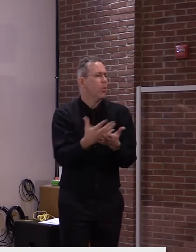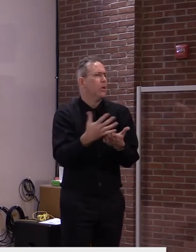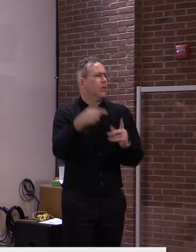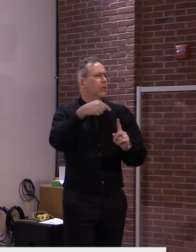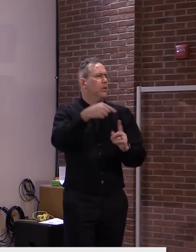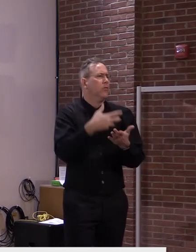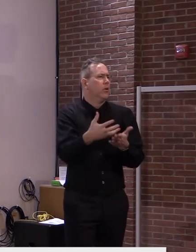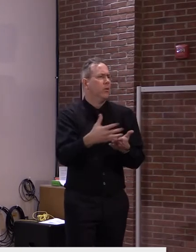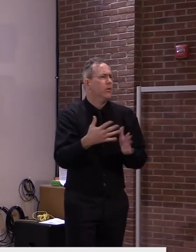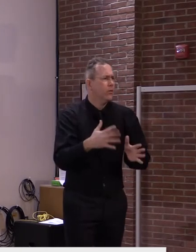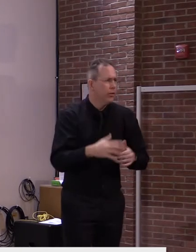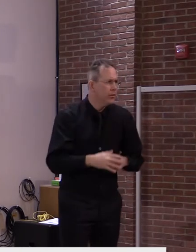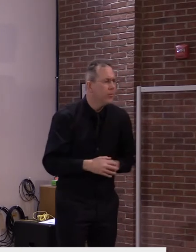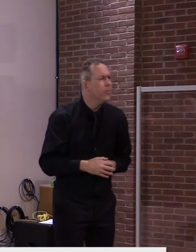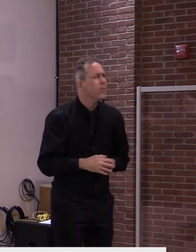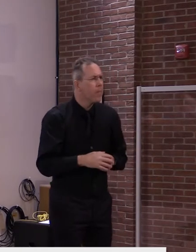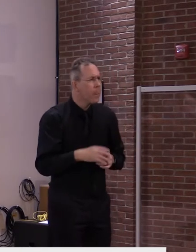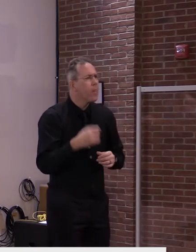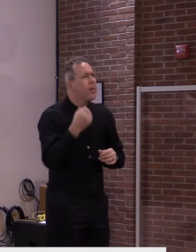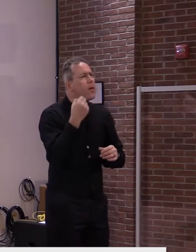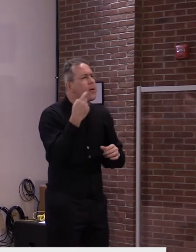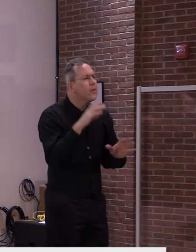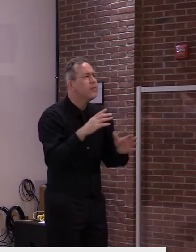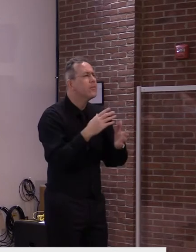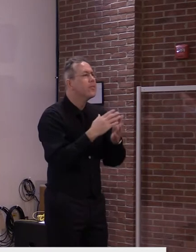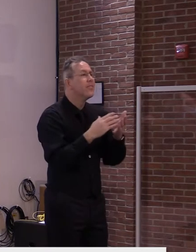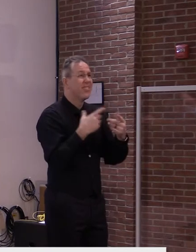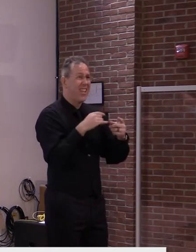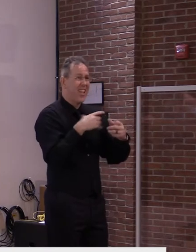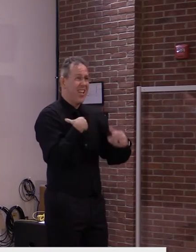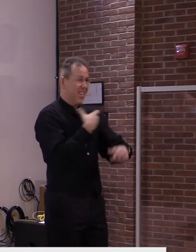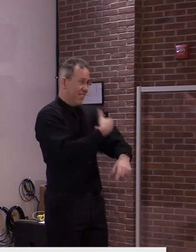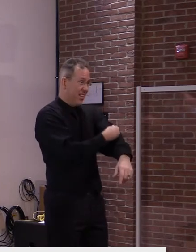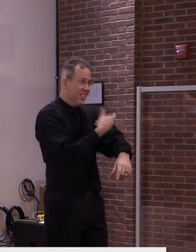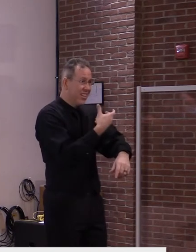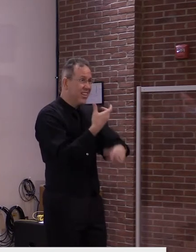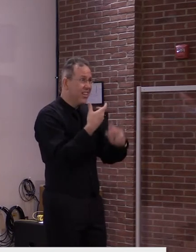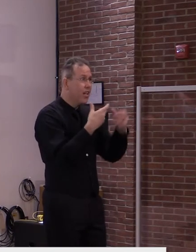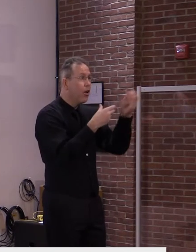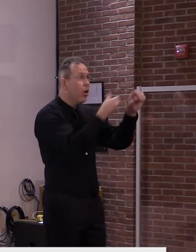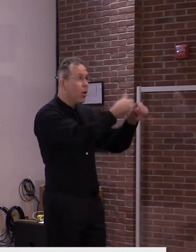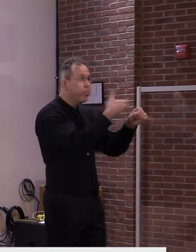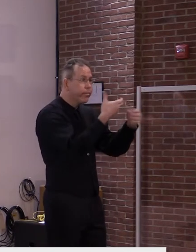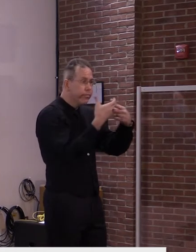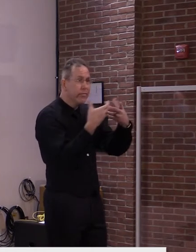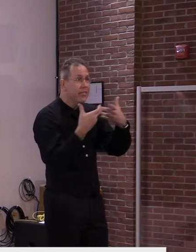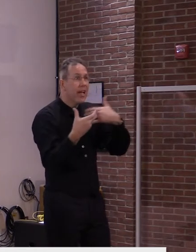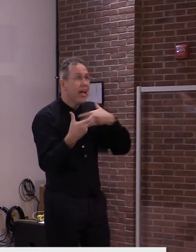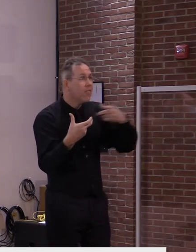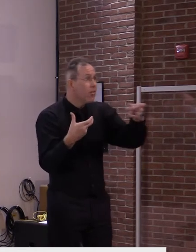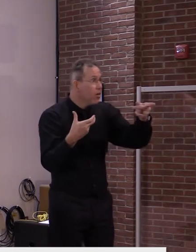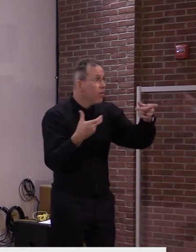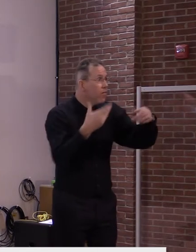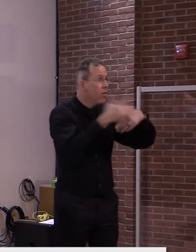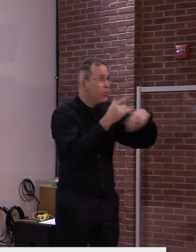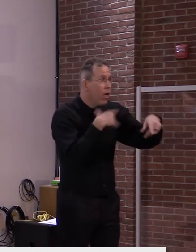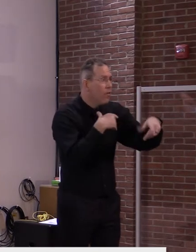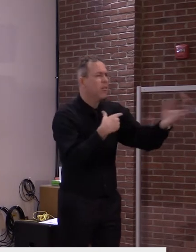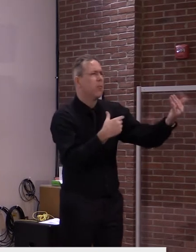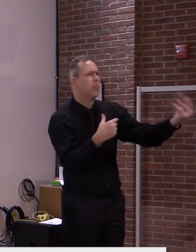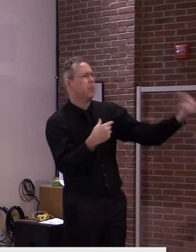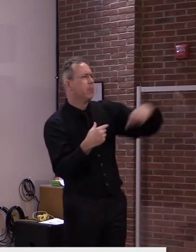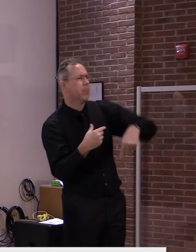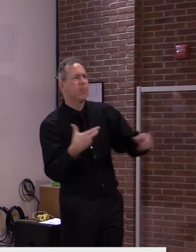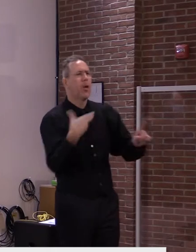I'm not going to punish anybody for trying not to waste that dose. If there's somebody that they can